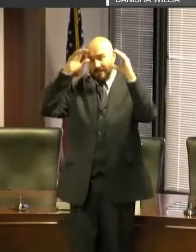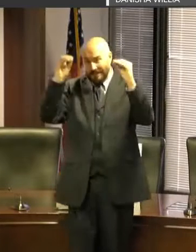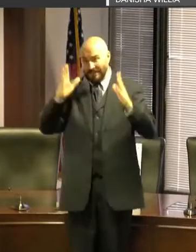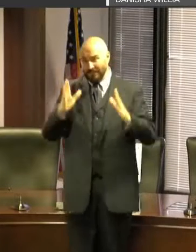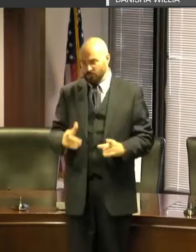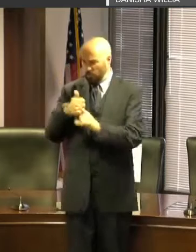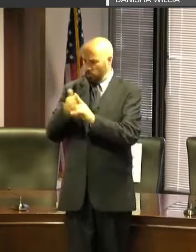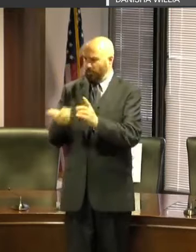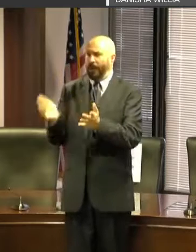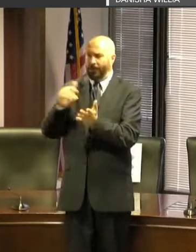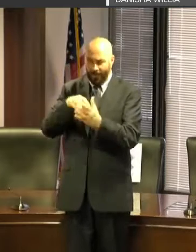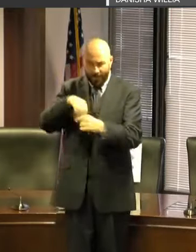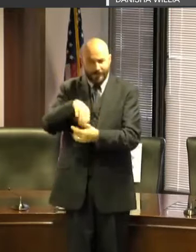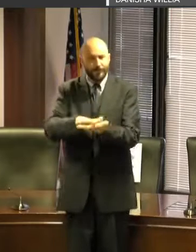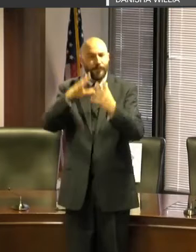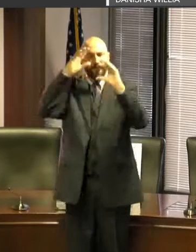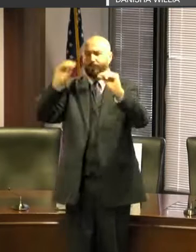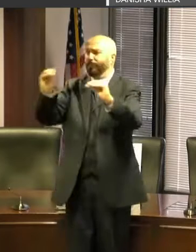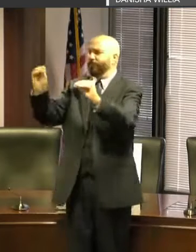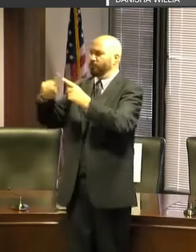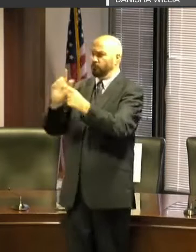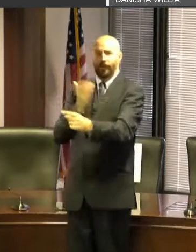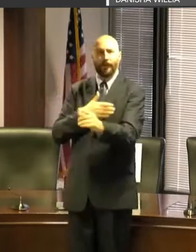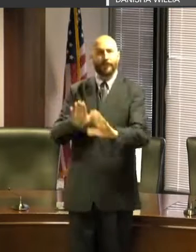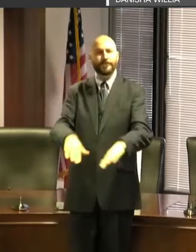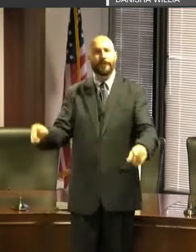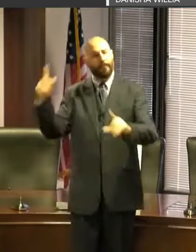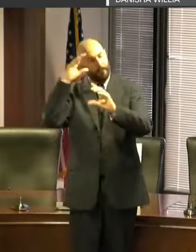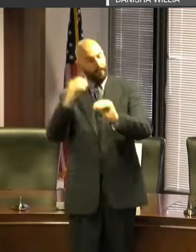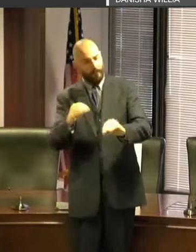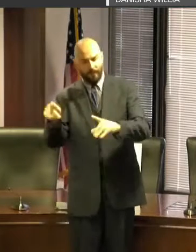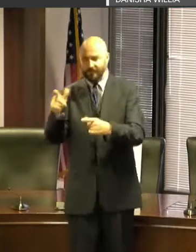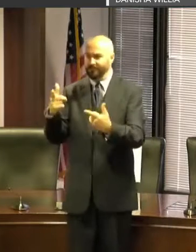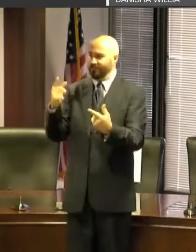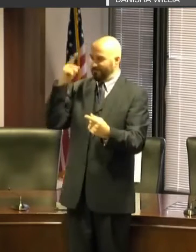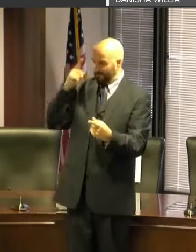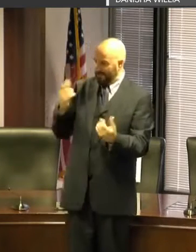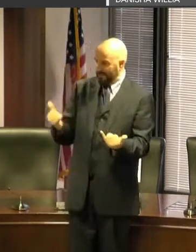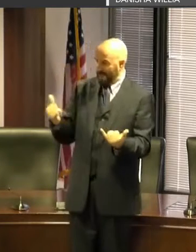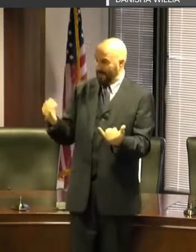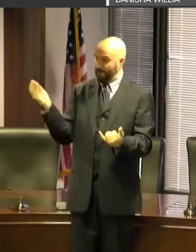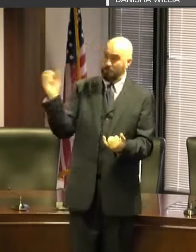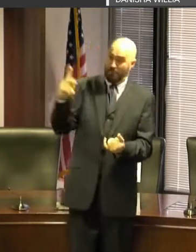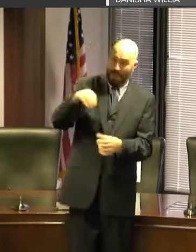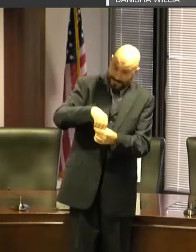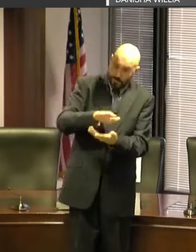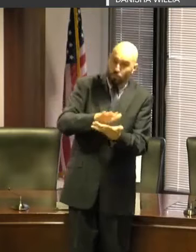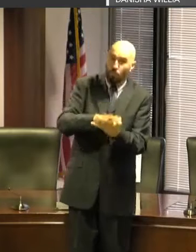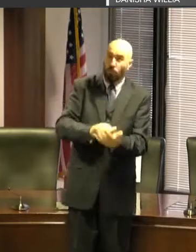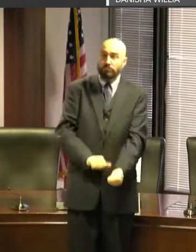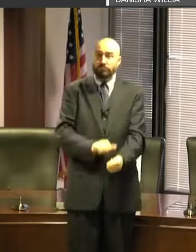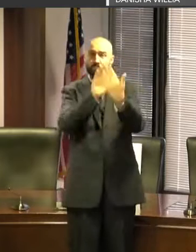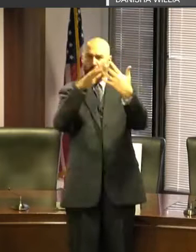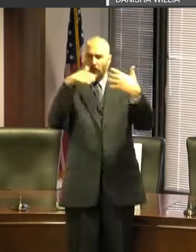are teaching our children and educating our children. For them to be back in person is remarkable,